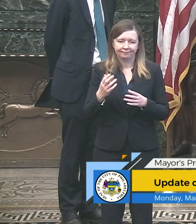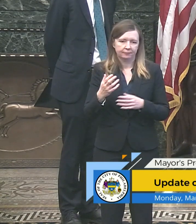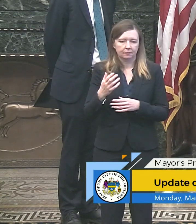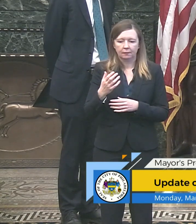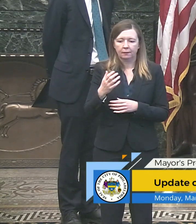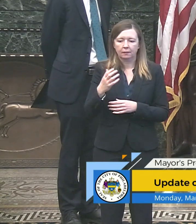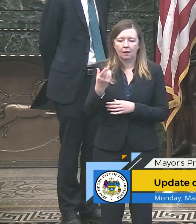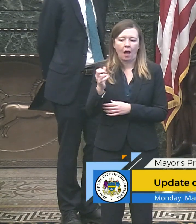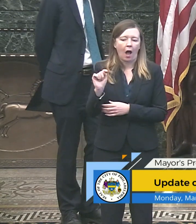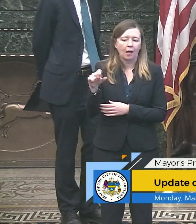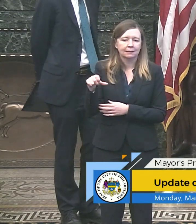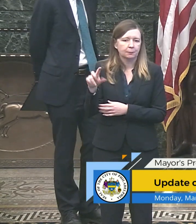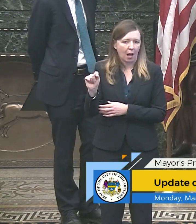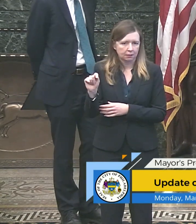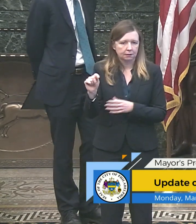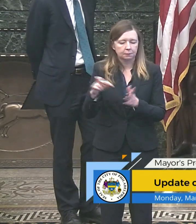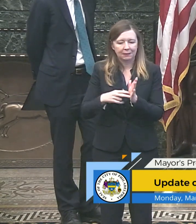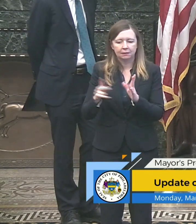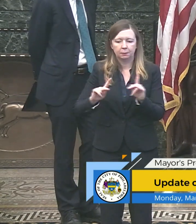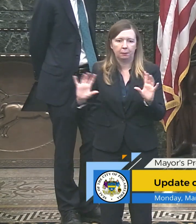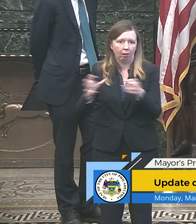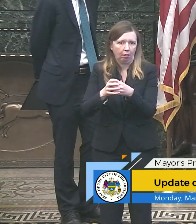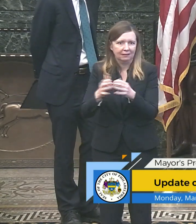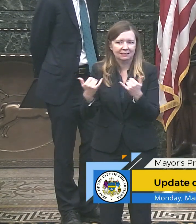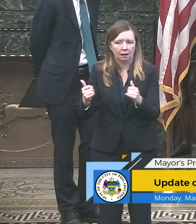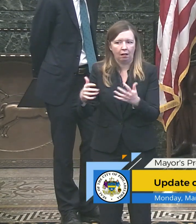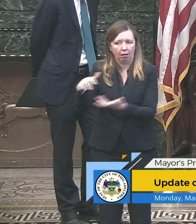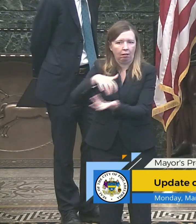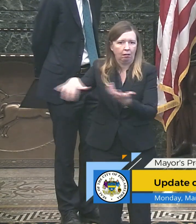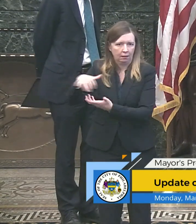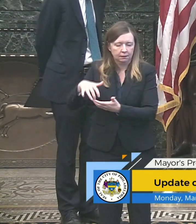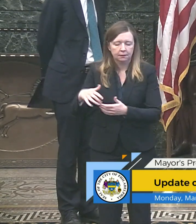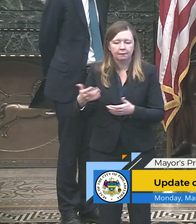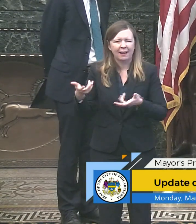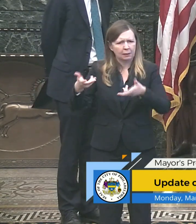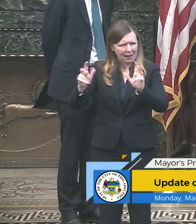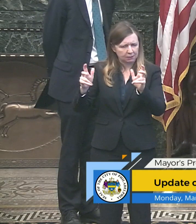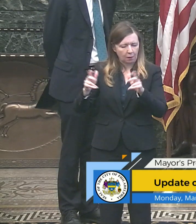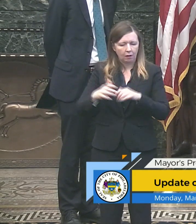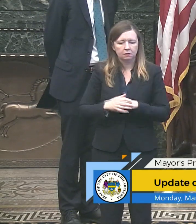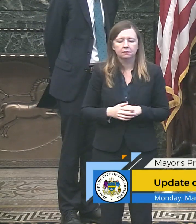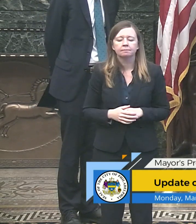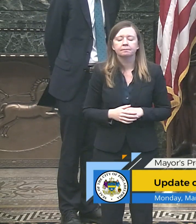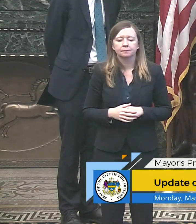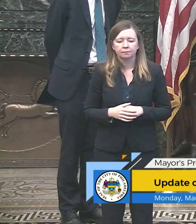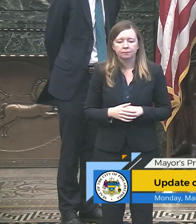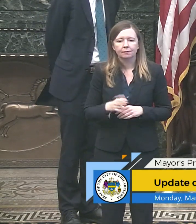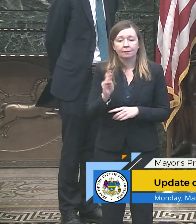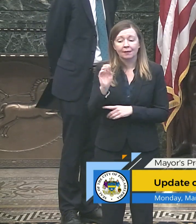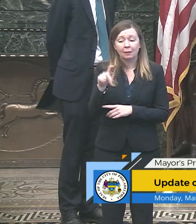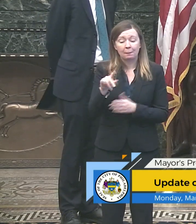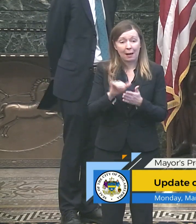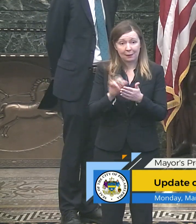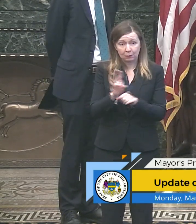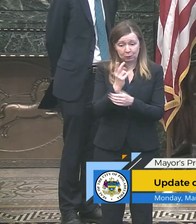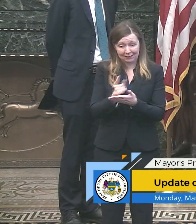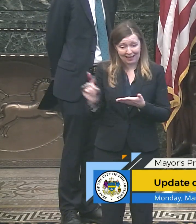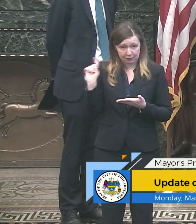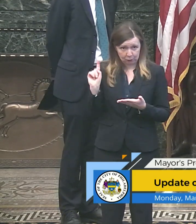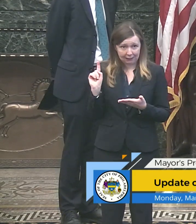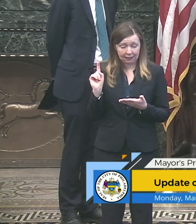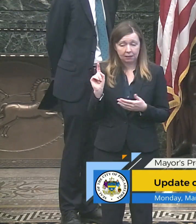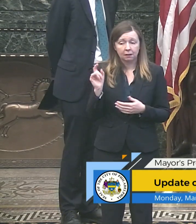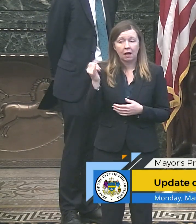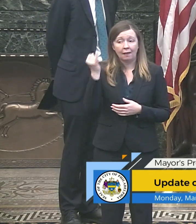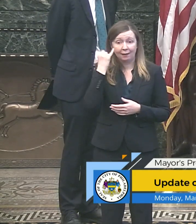hotspots regarding the basketball and taking things down. It looked like the map that was used last week, I think the Inquirer put